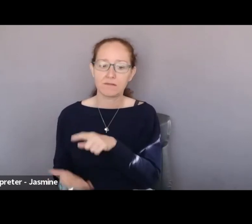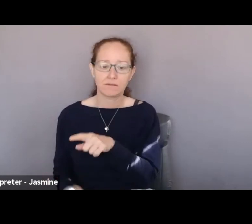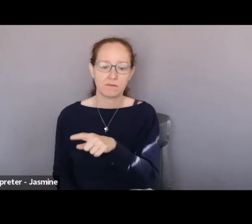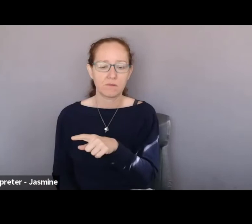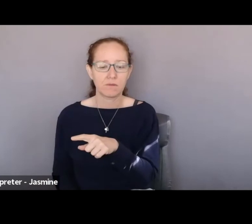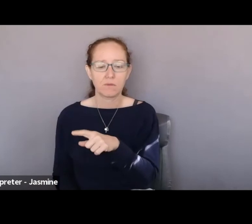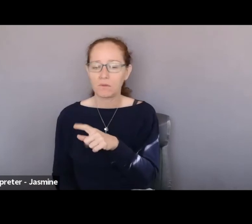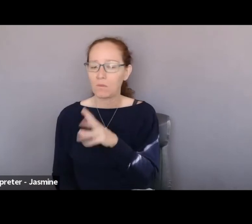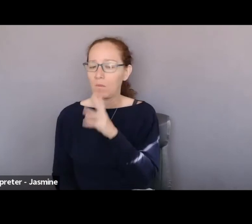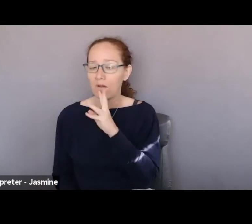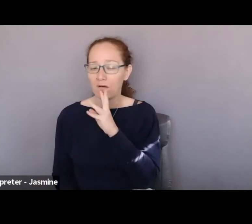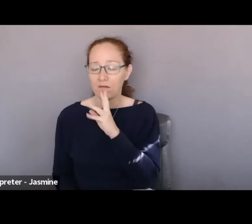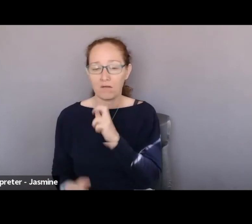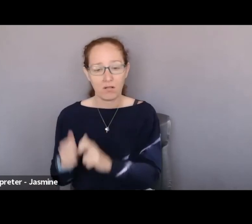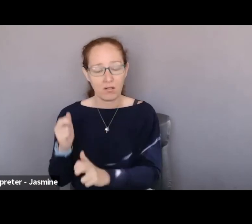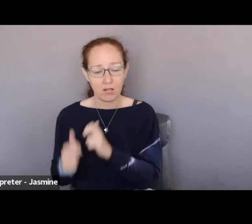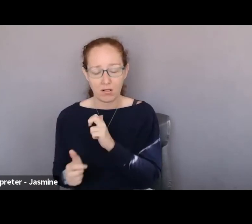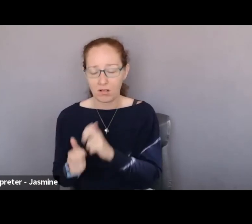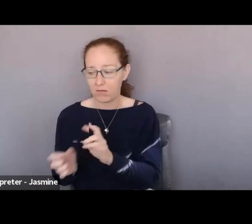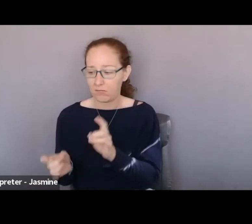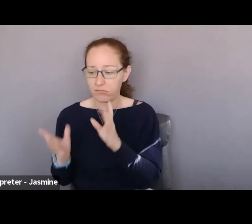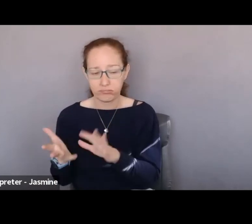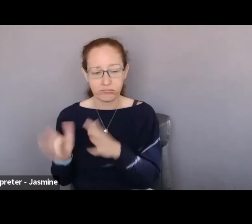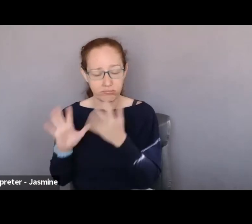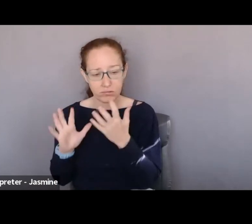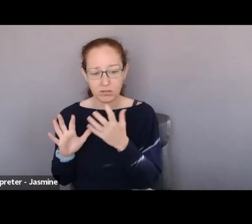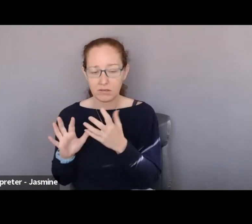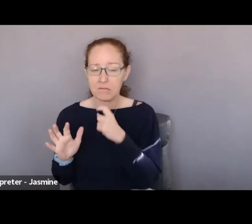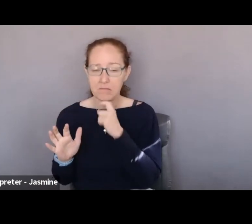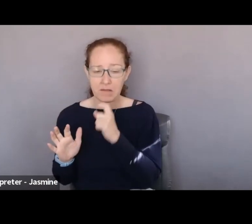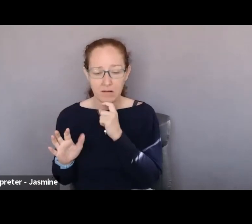following a petition that was written by a